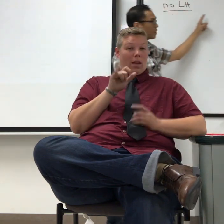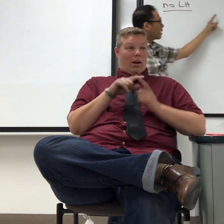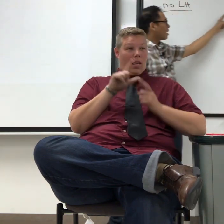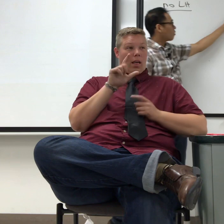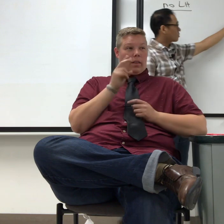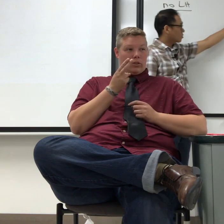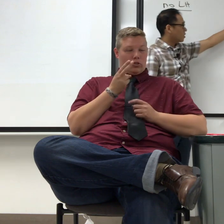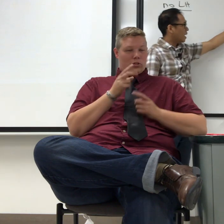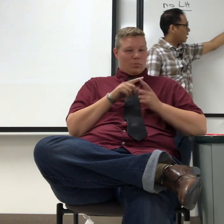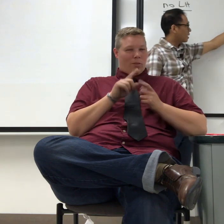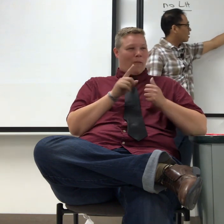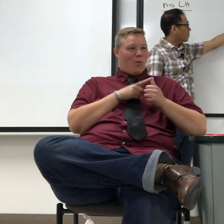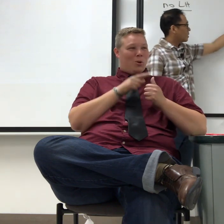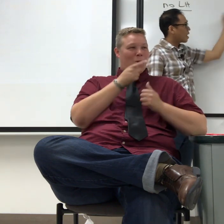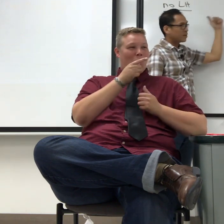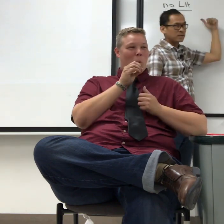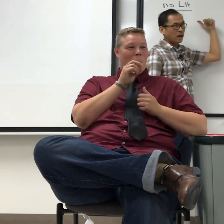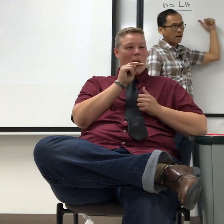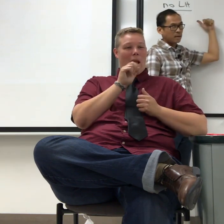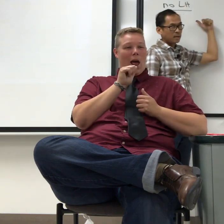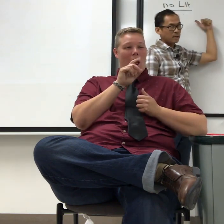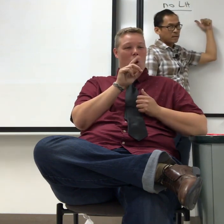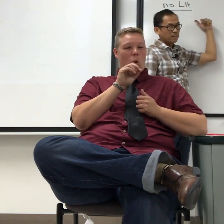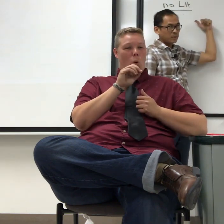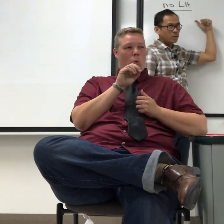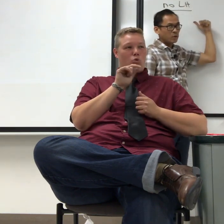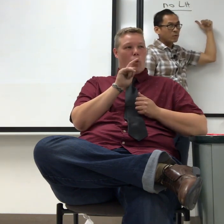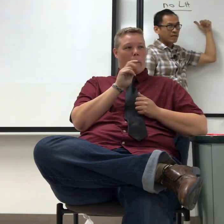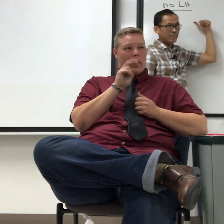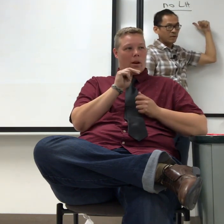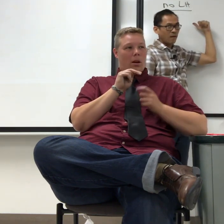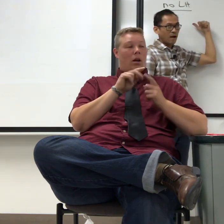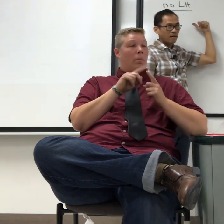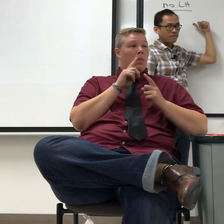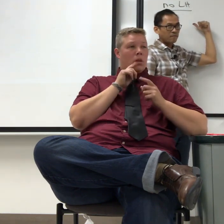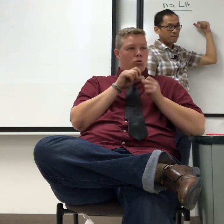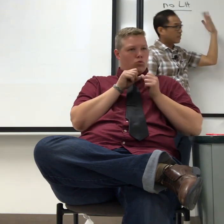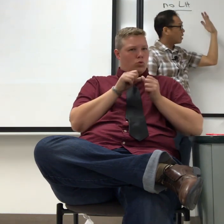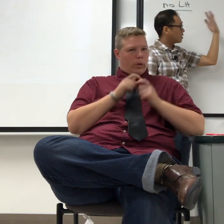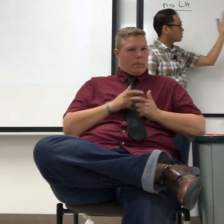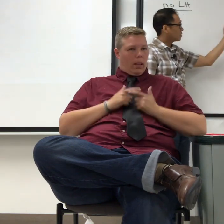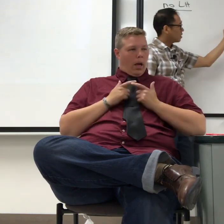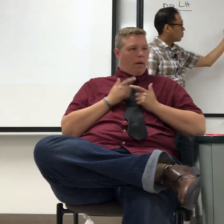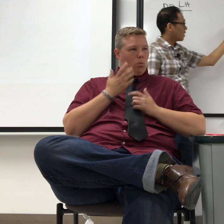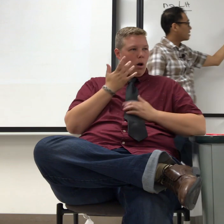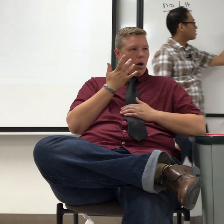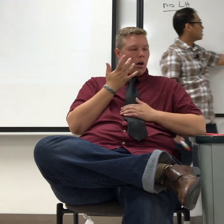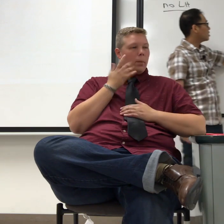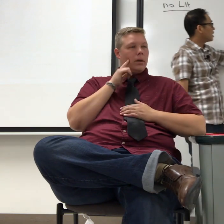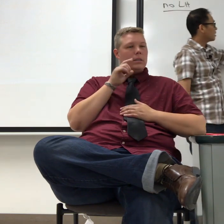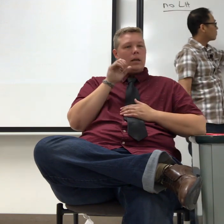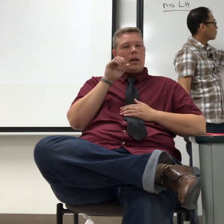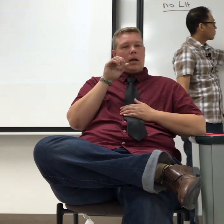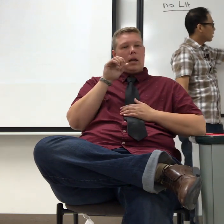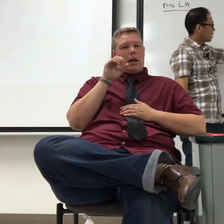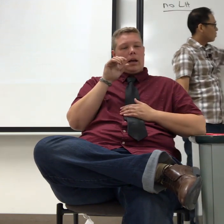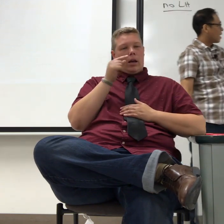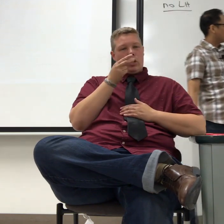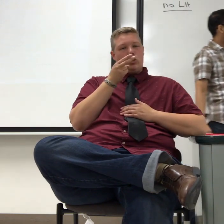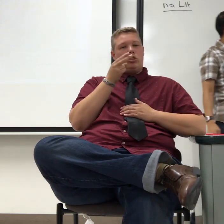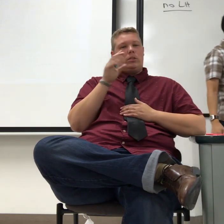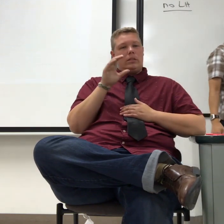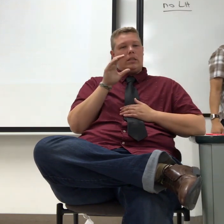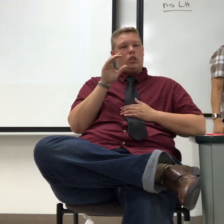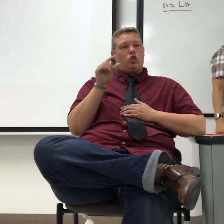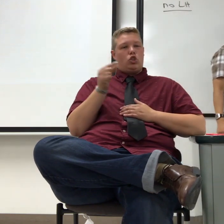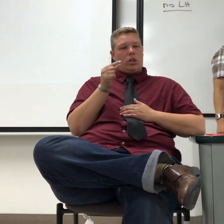gonadotropin that helped create it, and now it's gone. But you want to keep it alive, because with HCG, you've